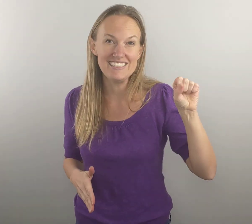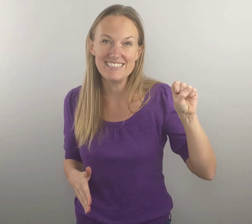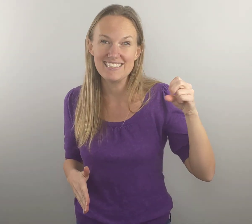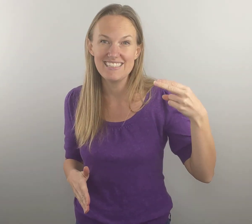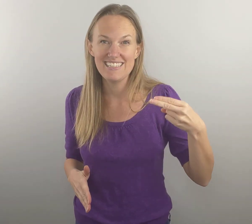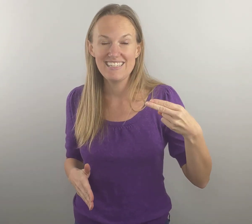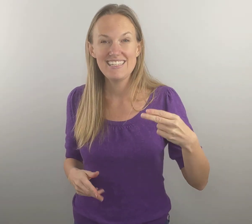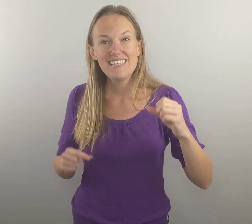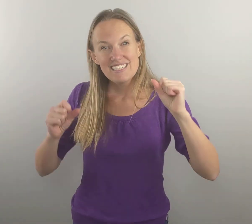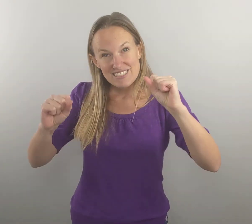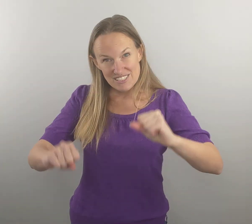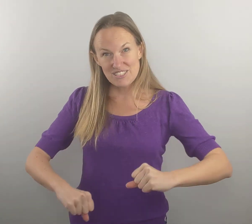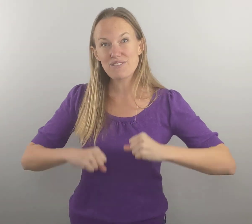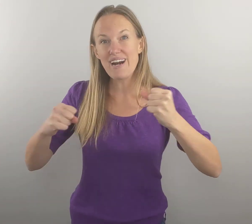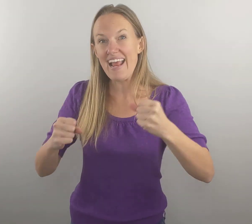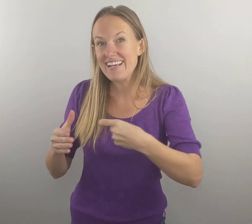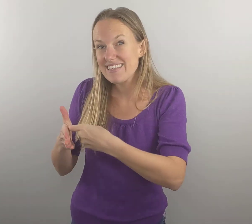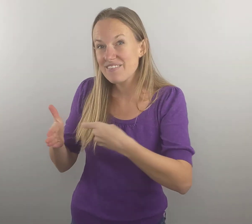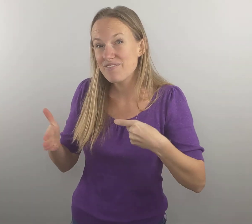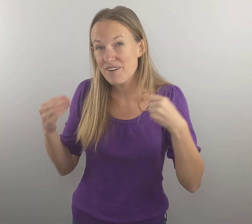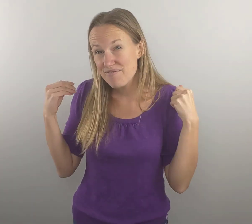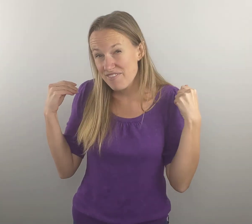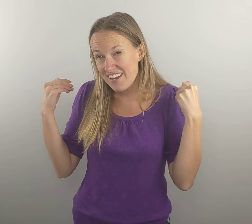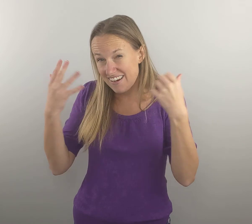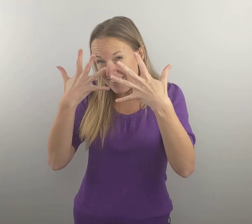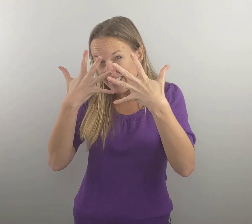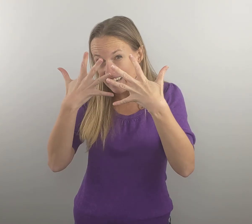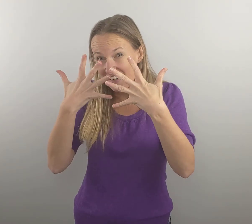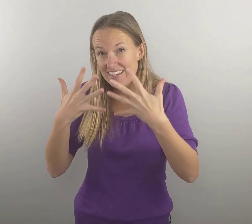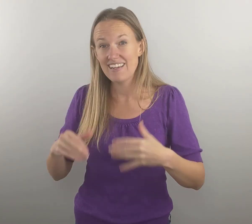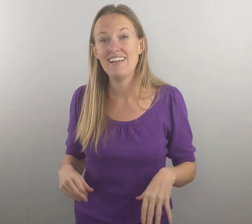ashes, strength from fear,